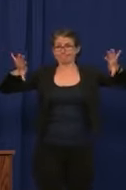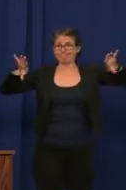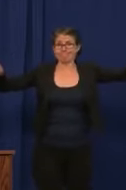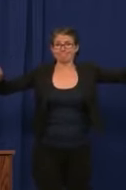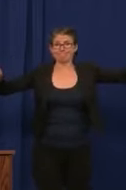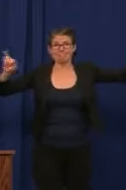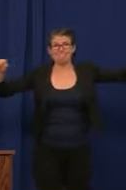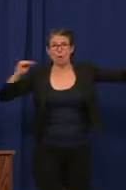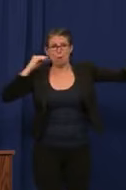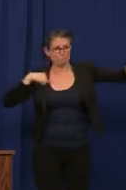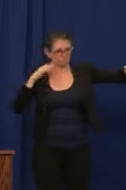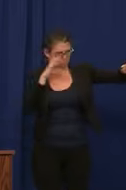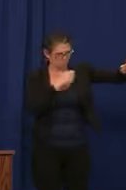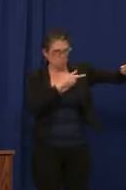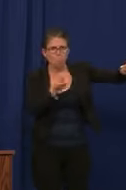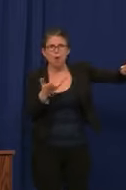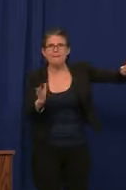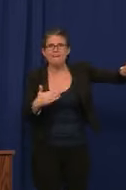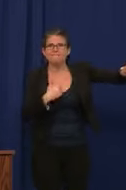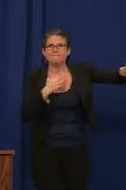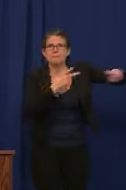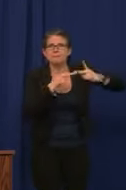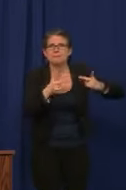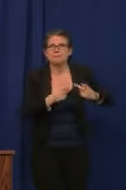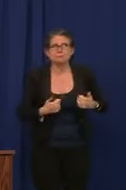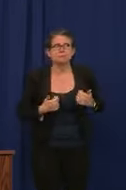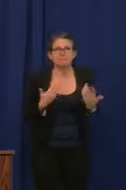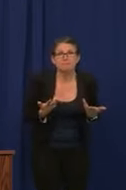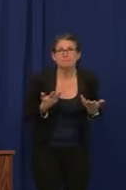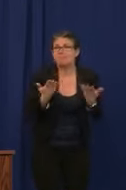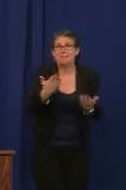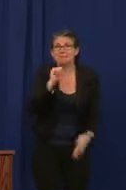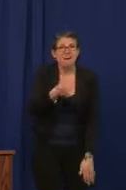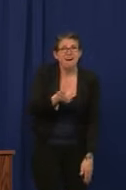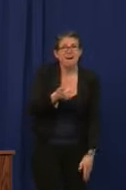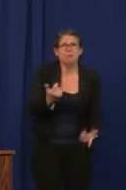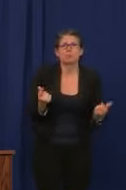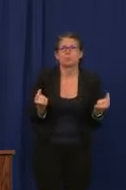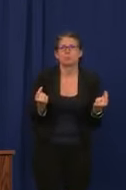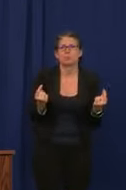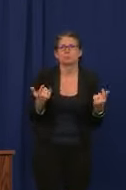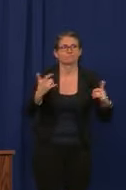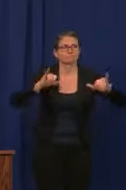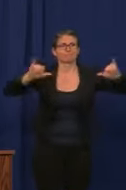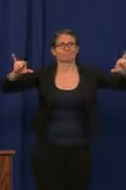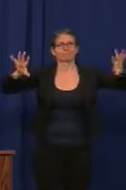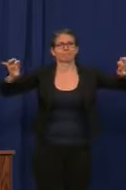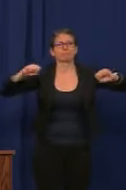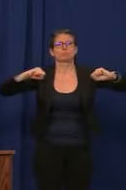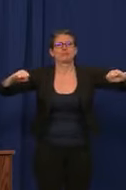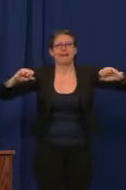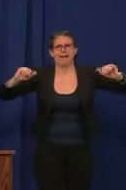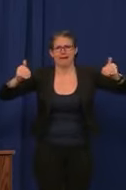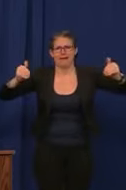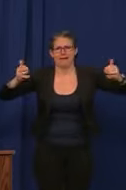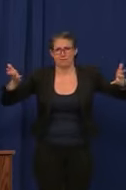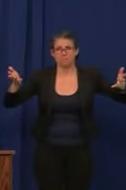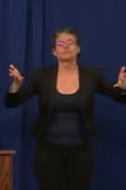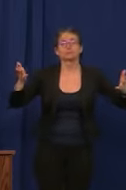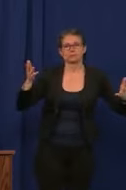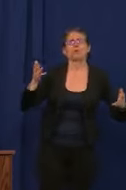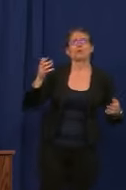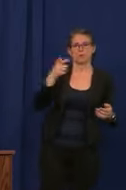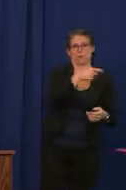landlords and bankers and credit unions, lenders can come into play and help. And I'll have more to say about that